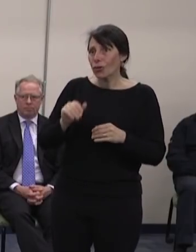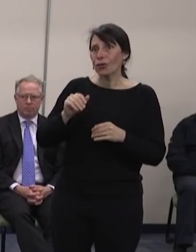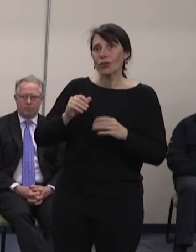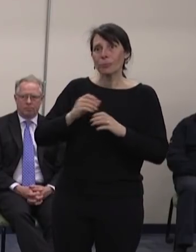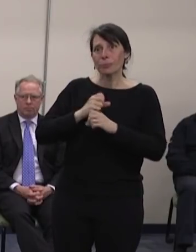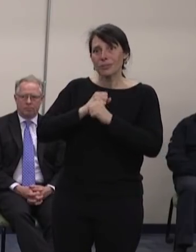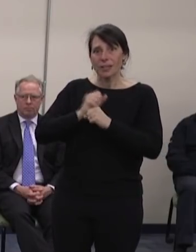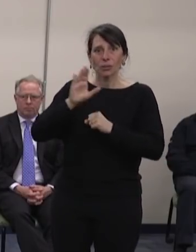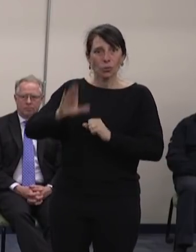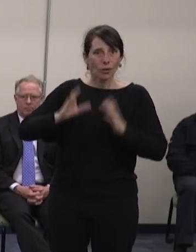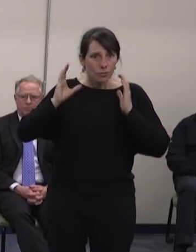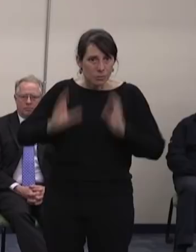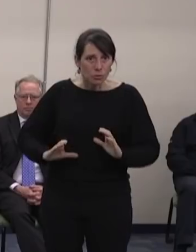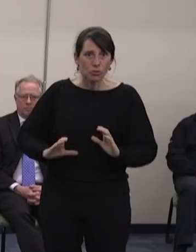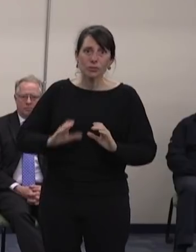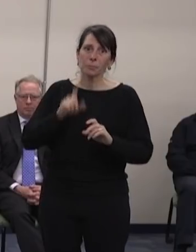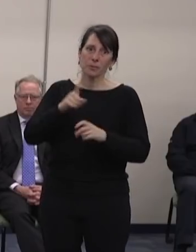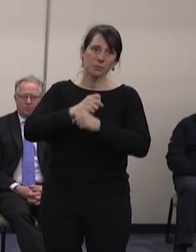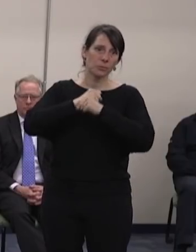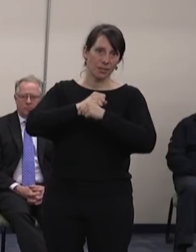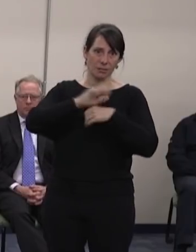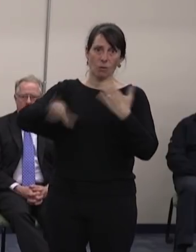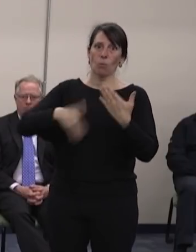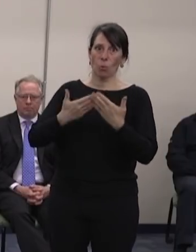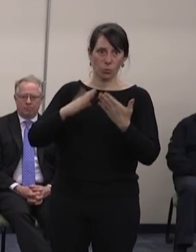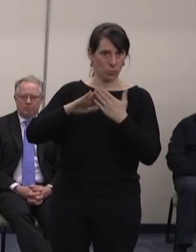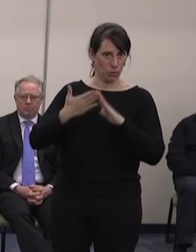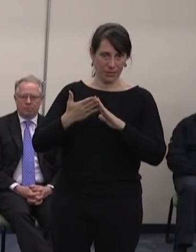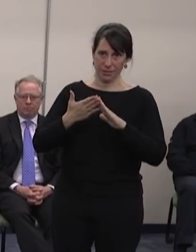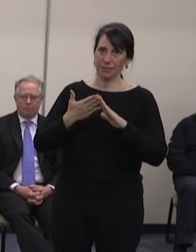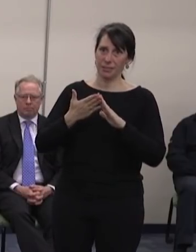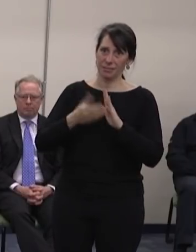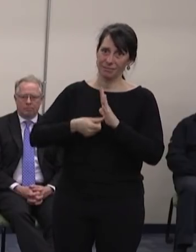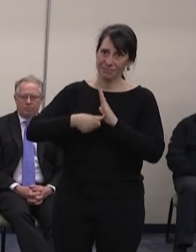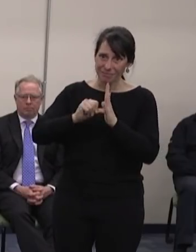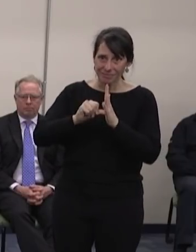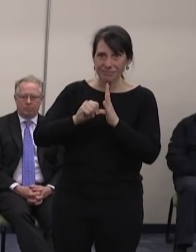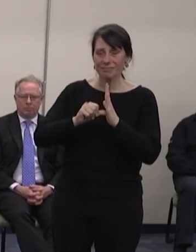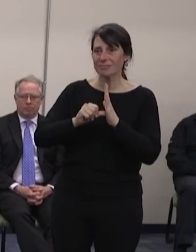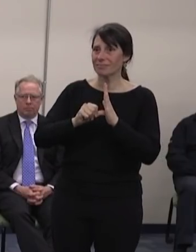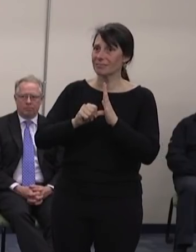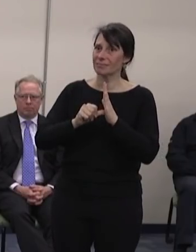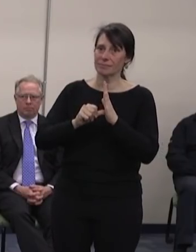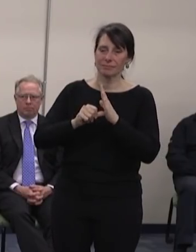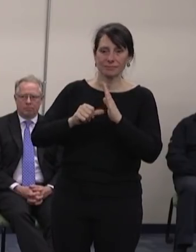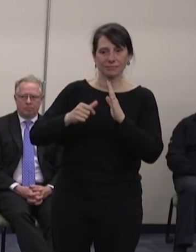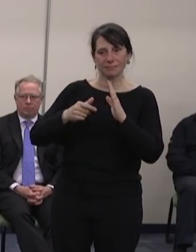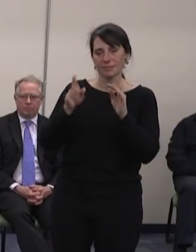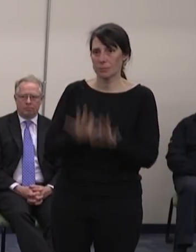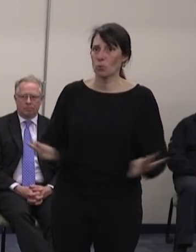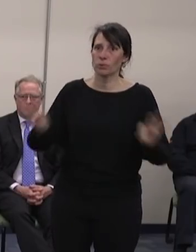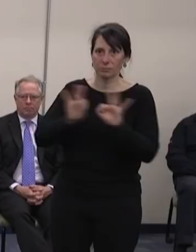entire community. I cannot emphasize how important these measures are.